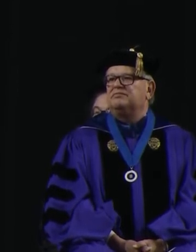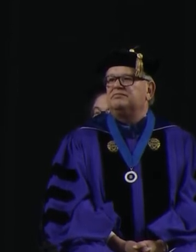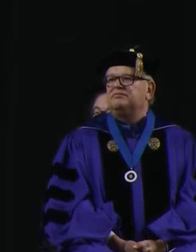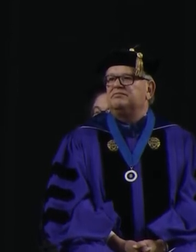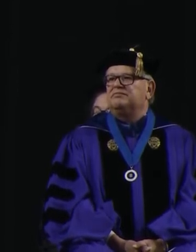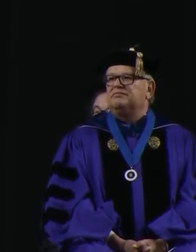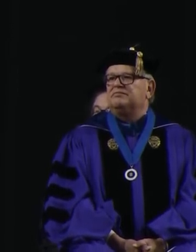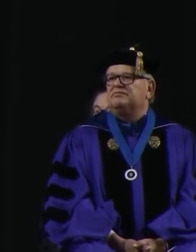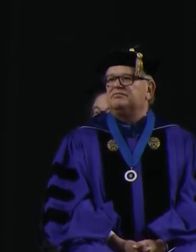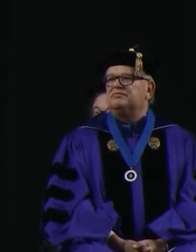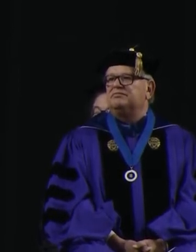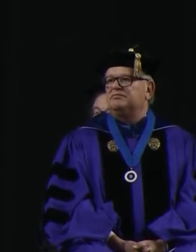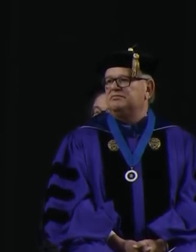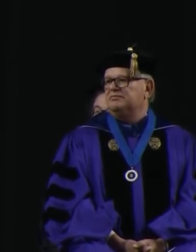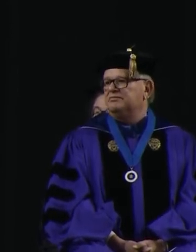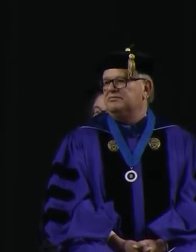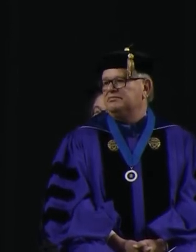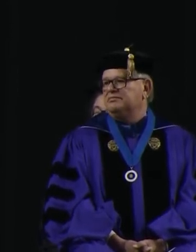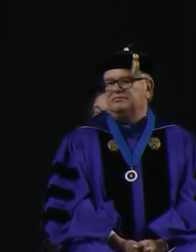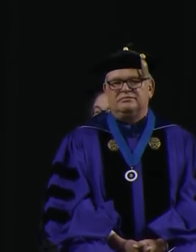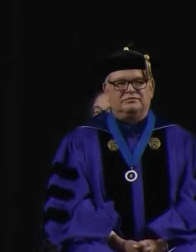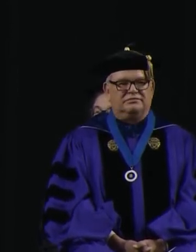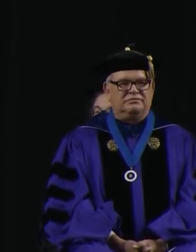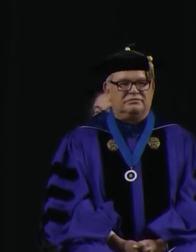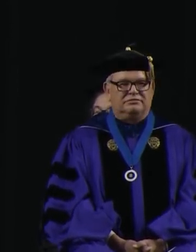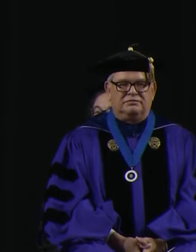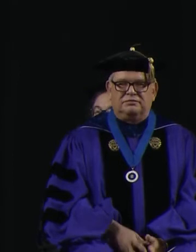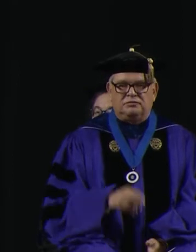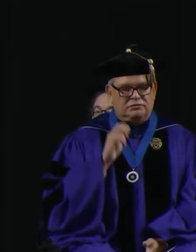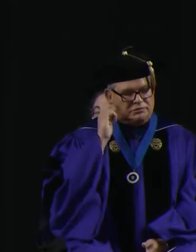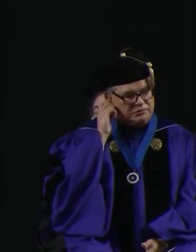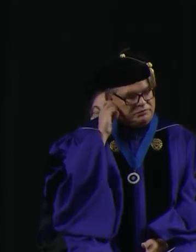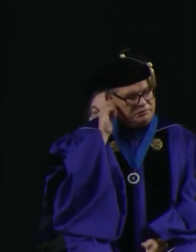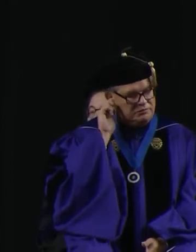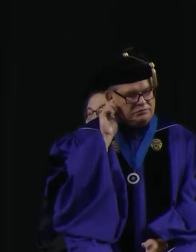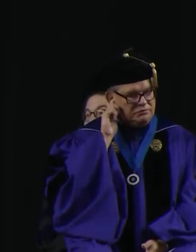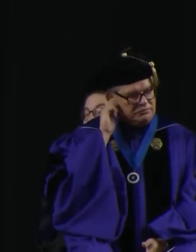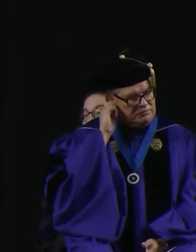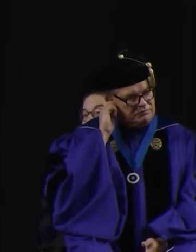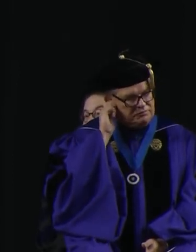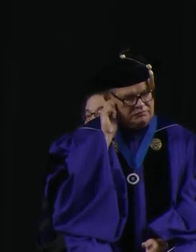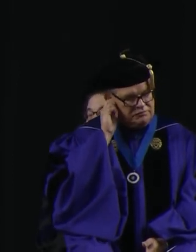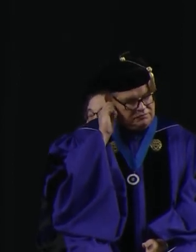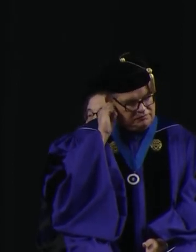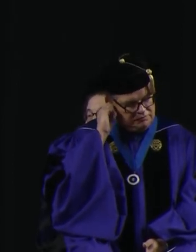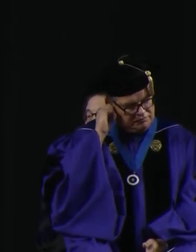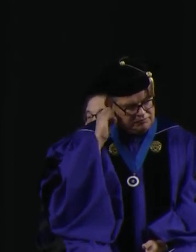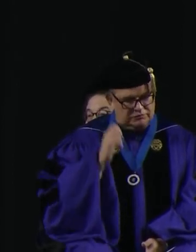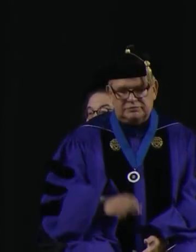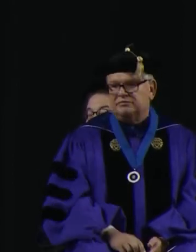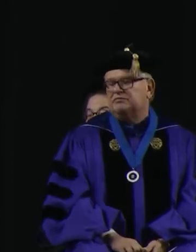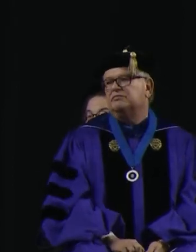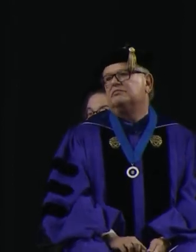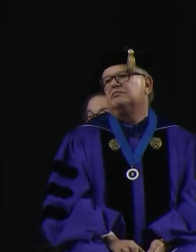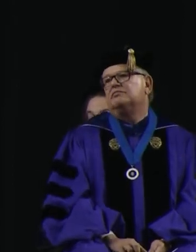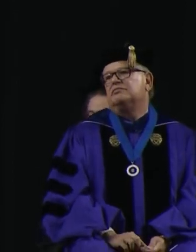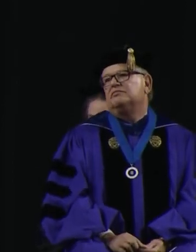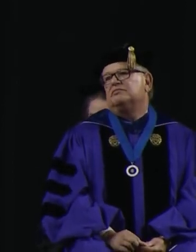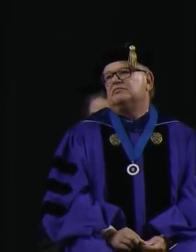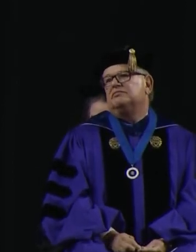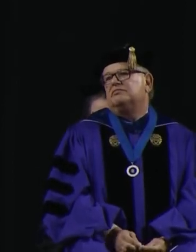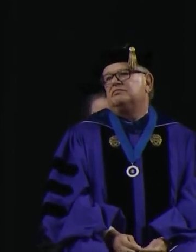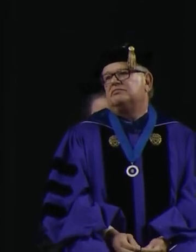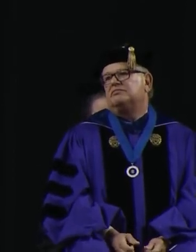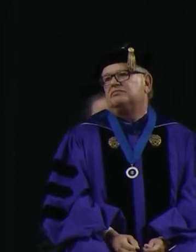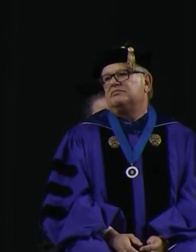time, I found myself homeless. I slept wherever somebody led me. During the day, I worked to help my mom, but